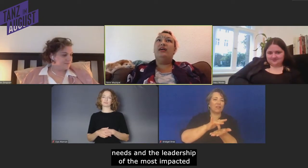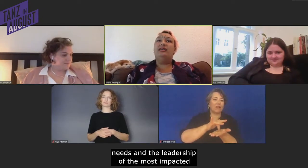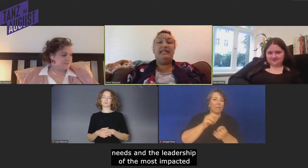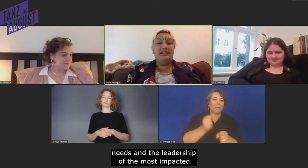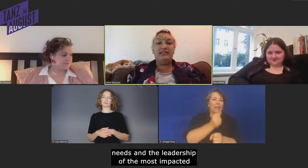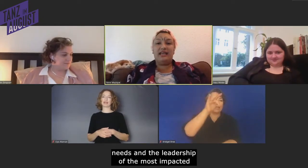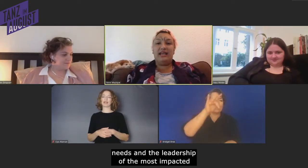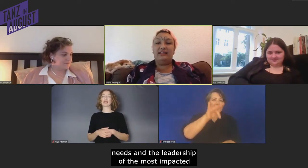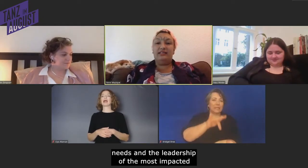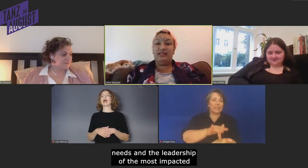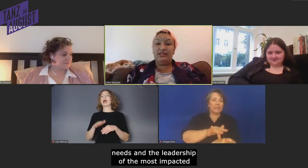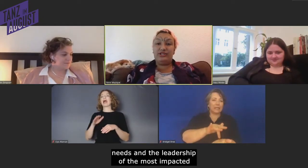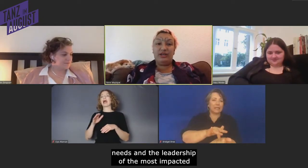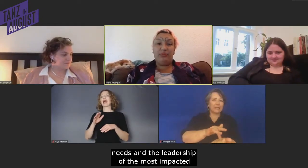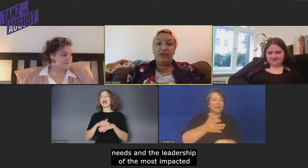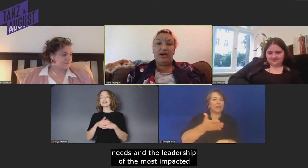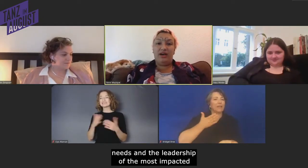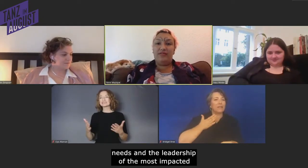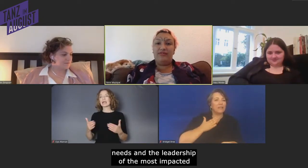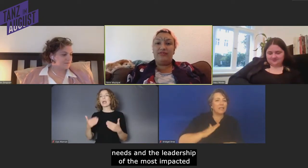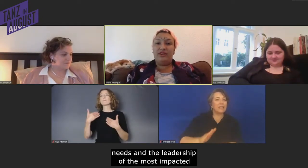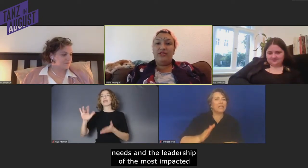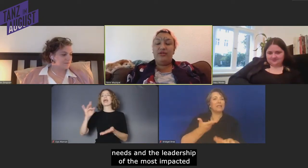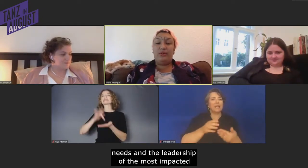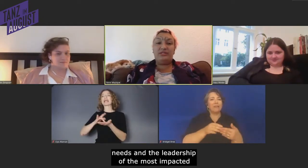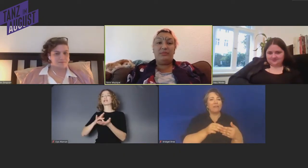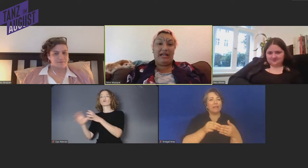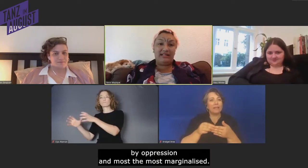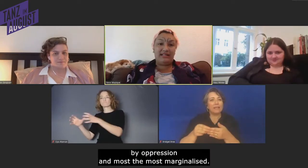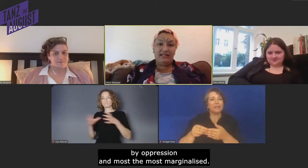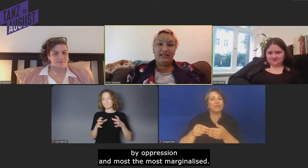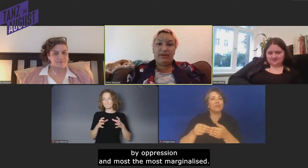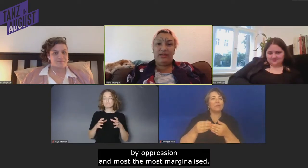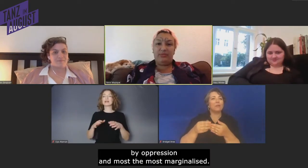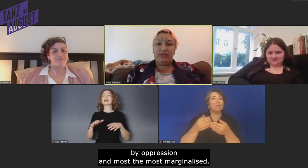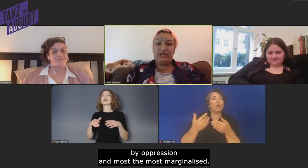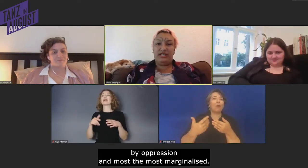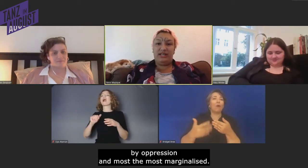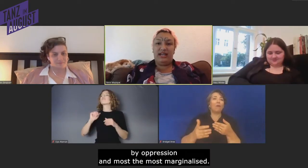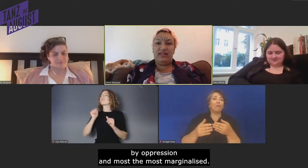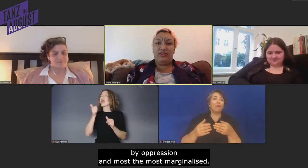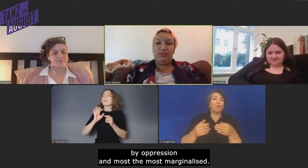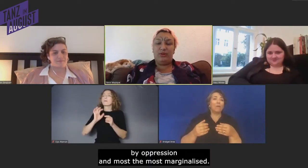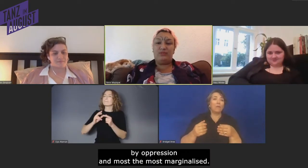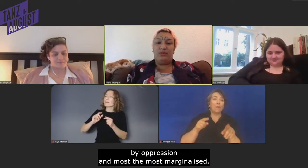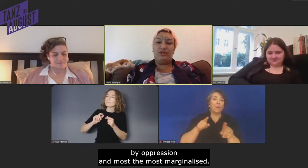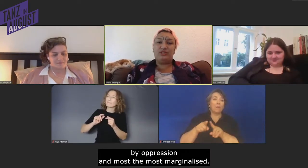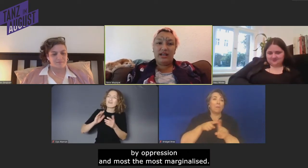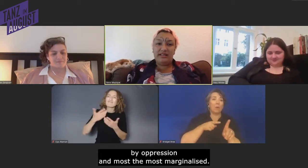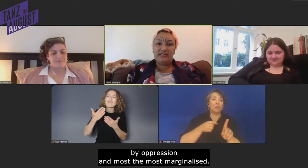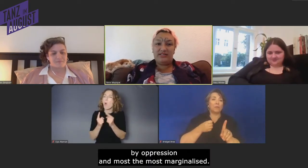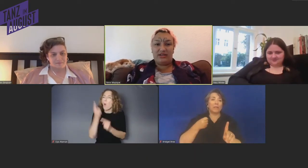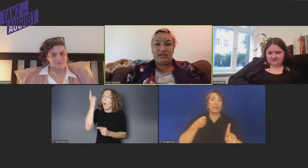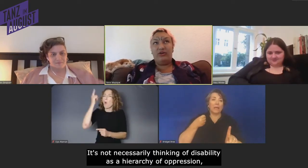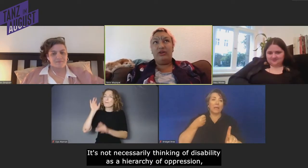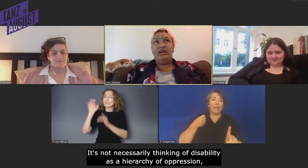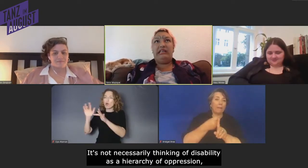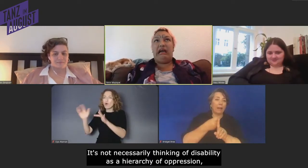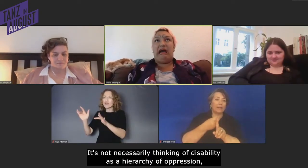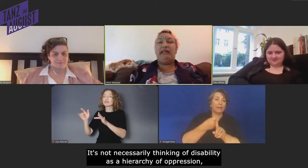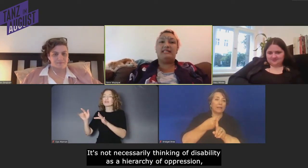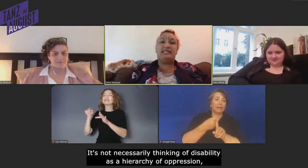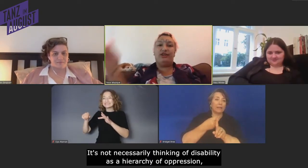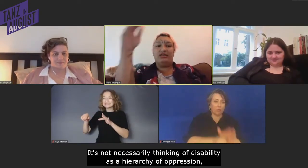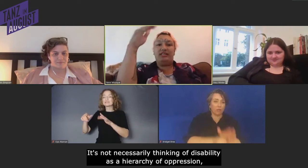the needs and the leadership of the most impacted by oppression and the most marginalized. So